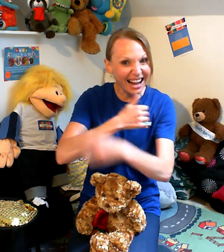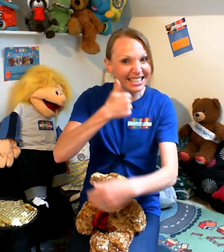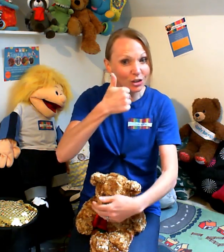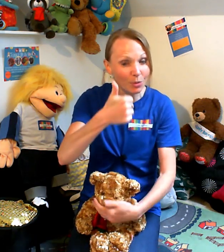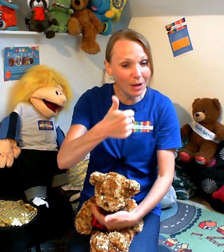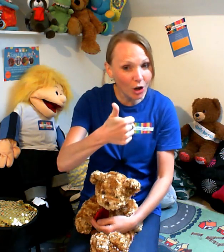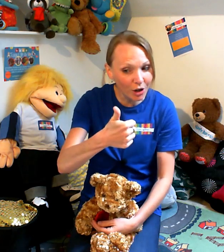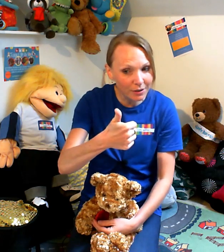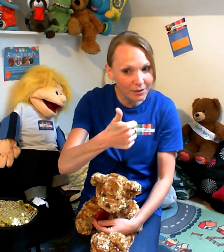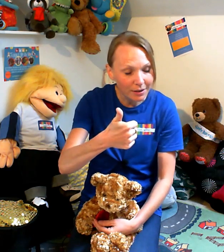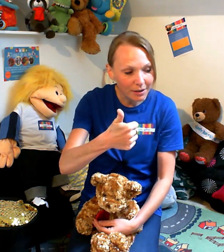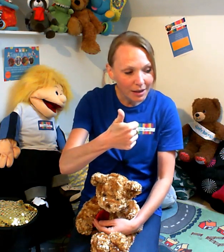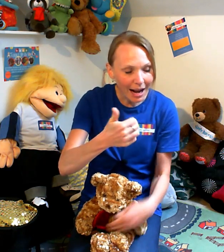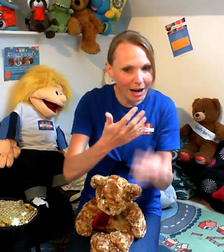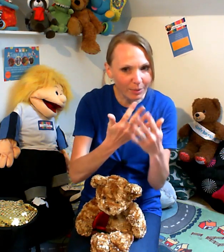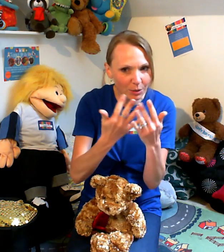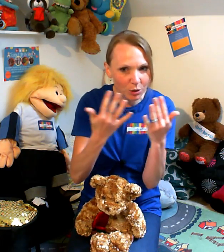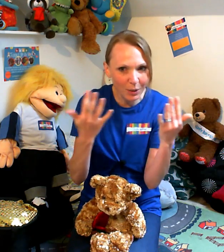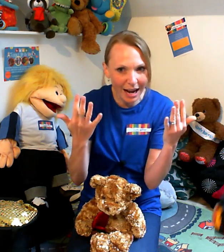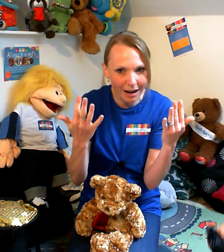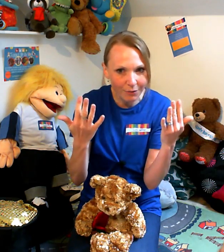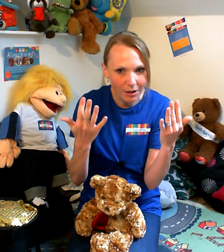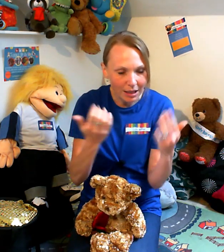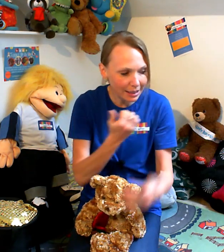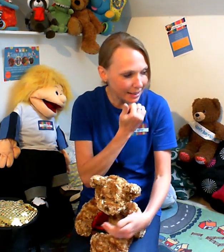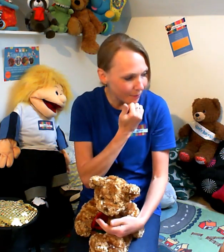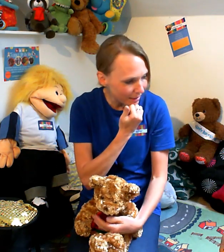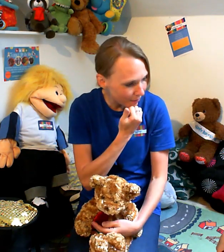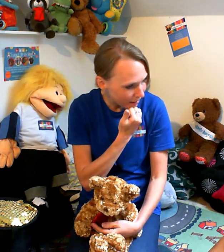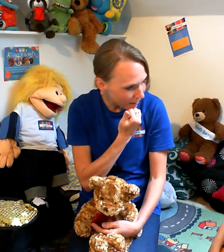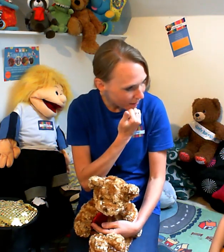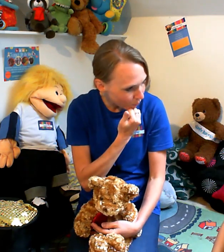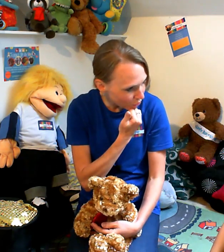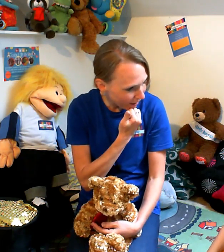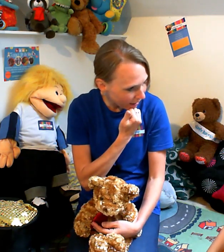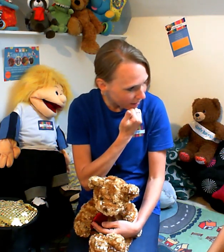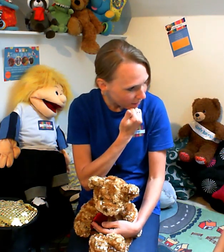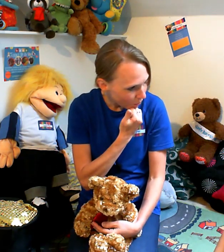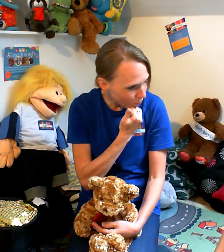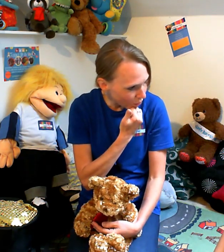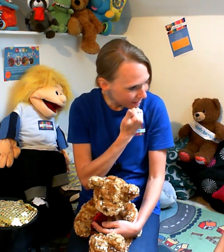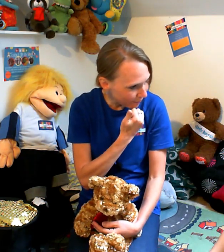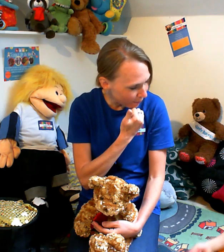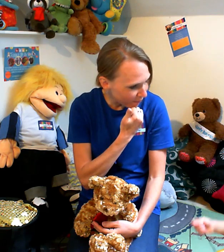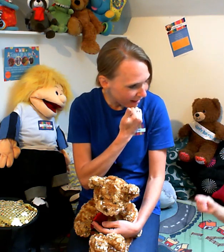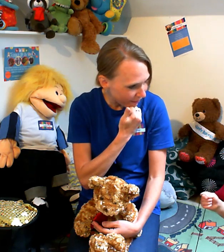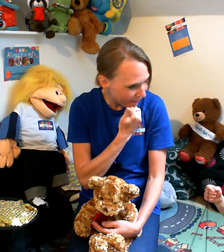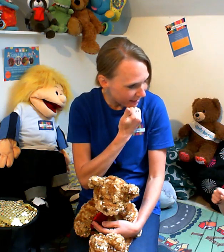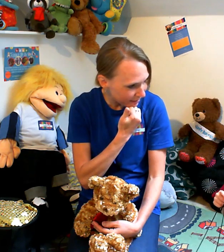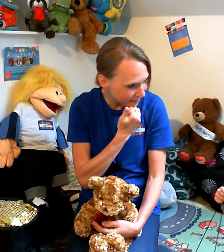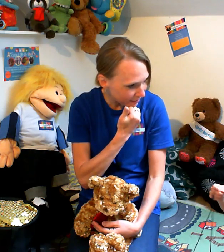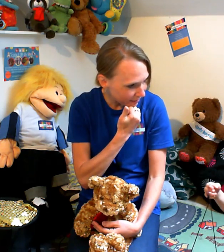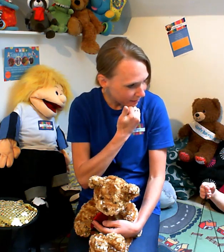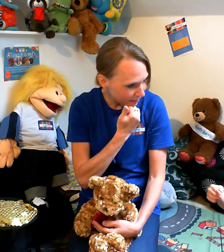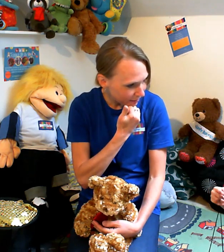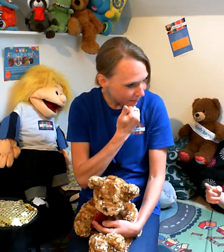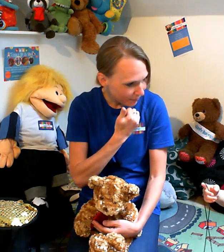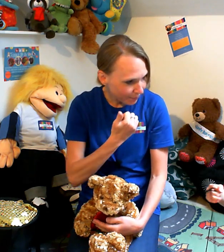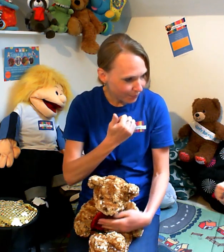decided to be good, how many would we have? Let's count down. What do you reckon? One down from five, Harris. One down from